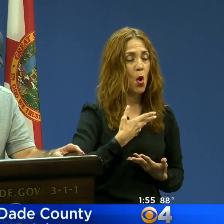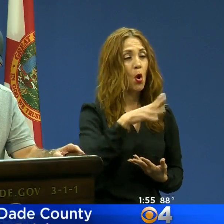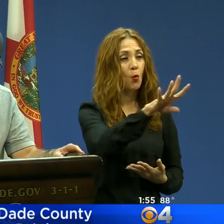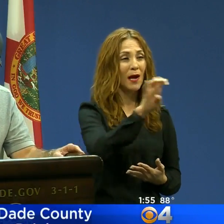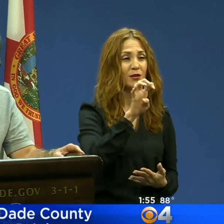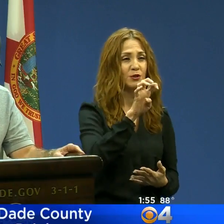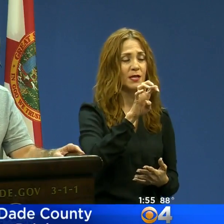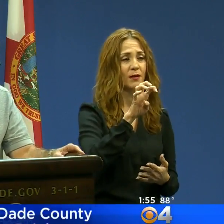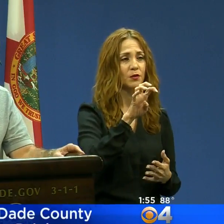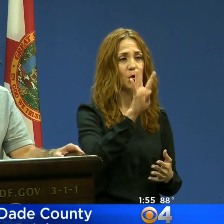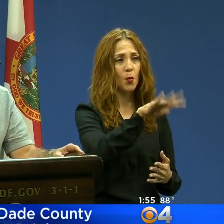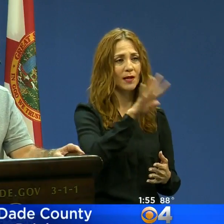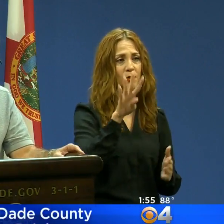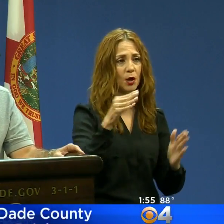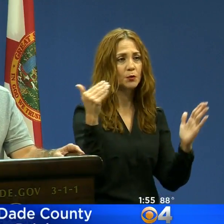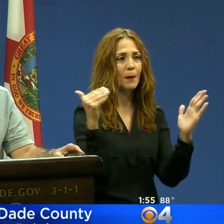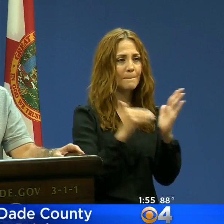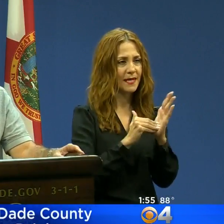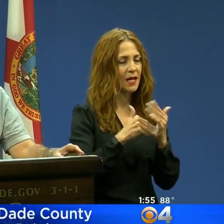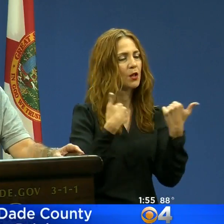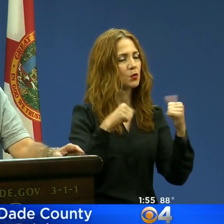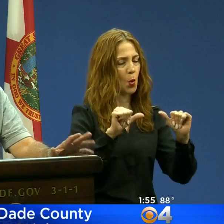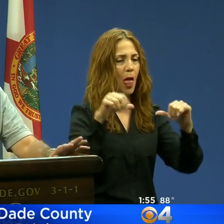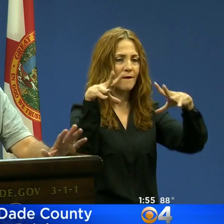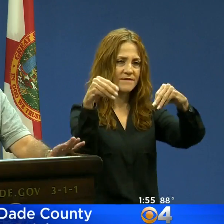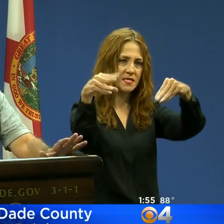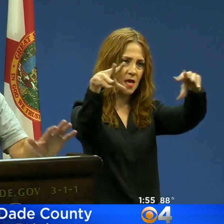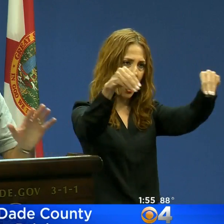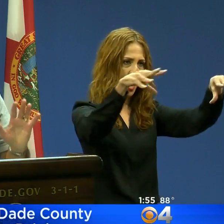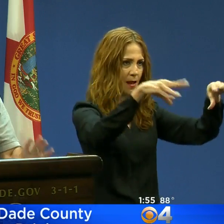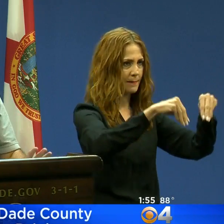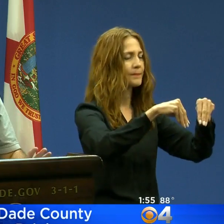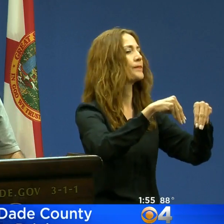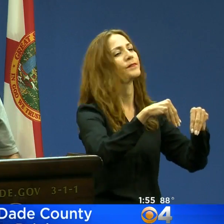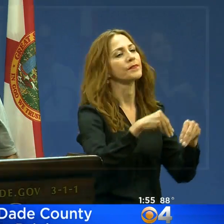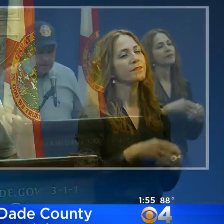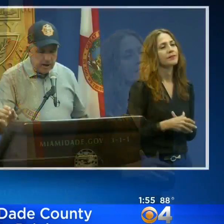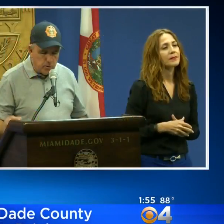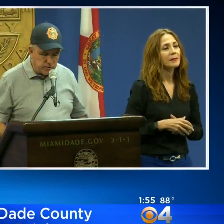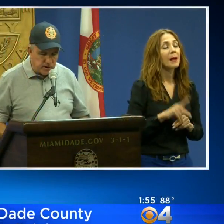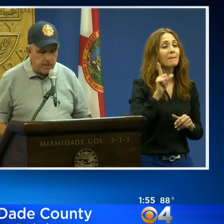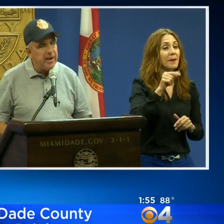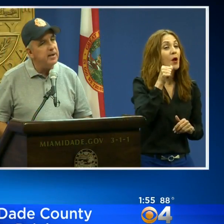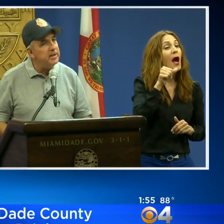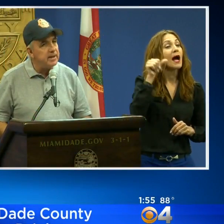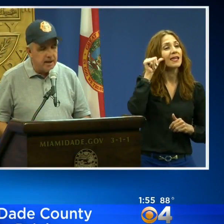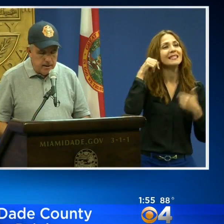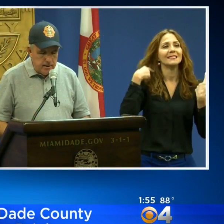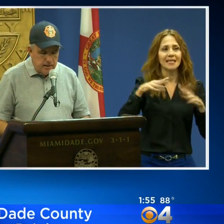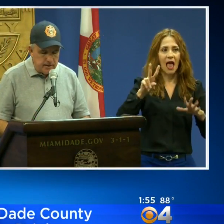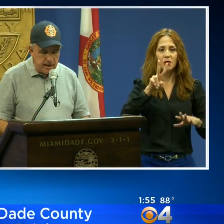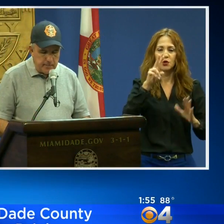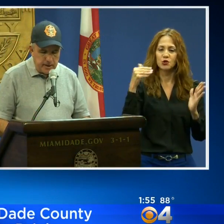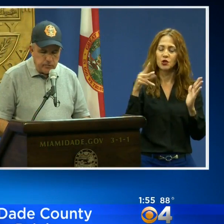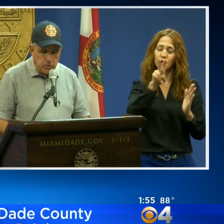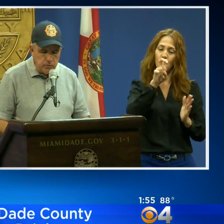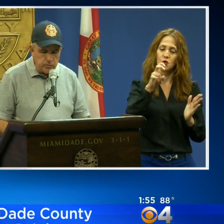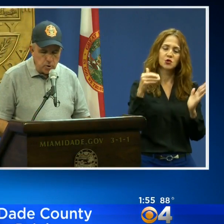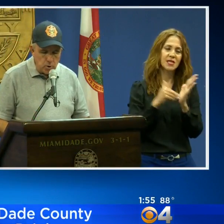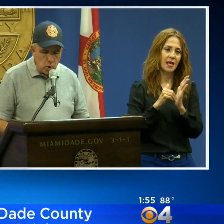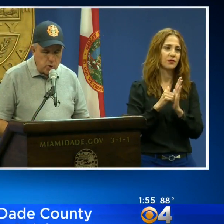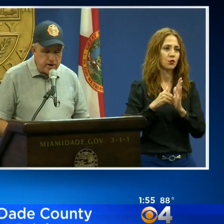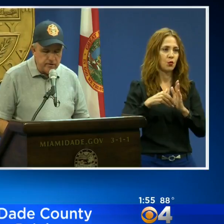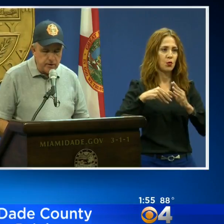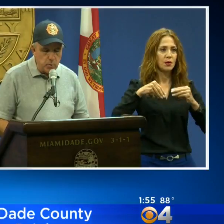in Miami-Dade County. Now 3 days after the storm battered South Florida, he said about 440,000 customers in Miami-Dade